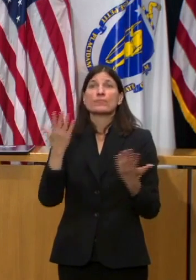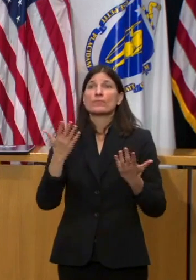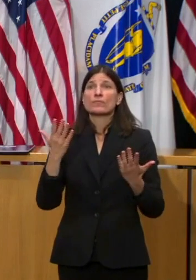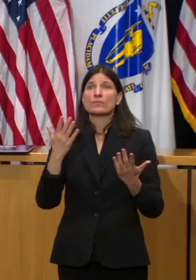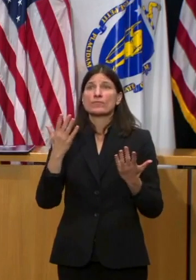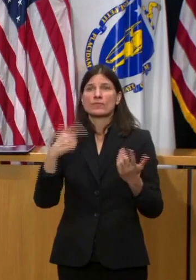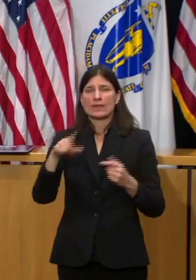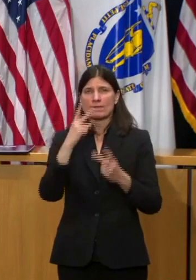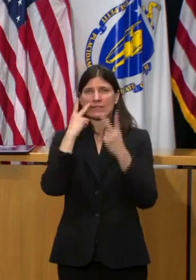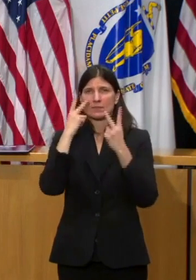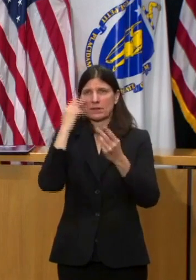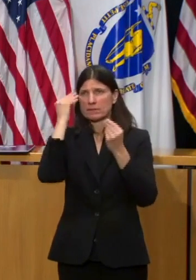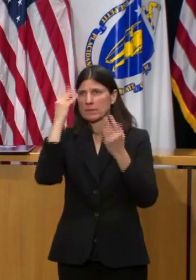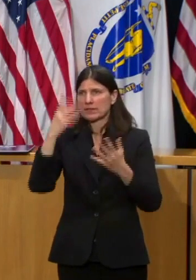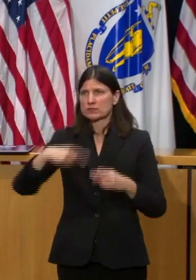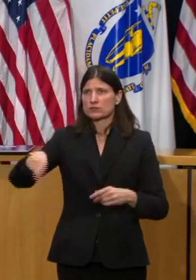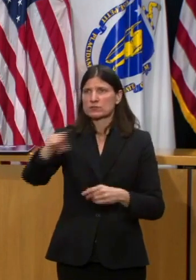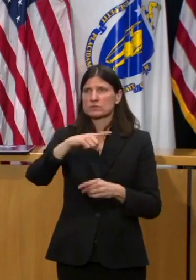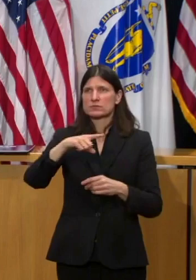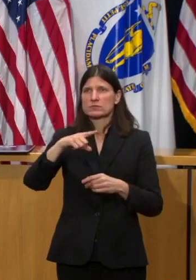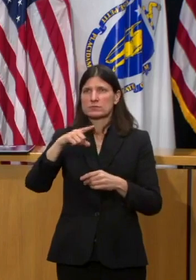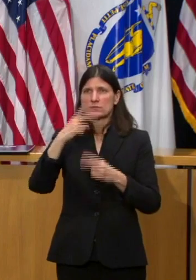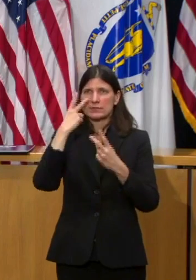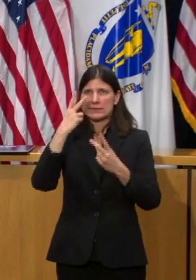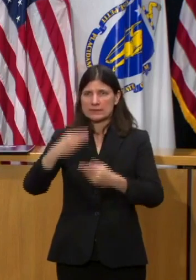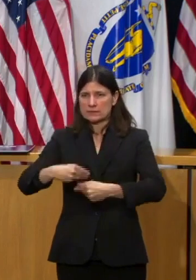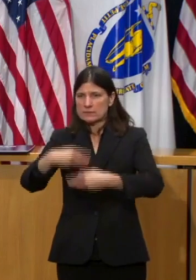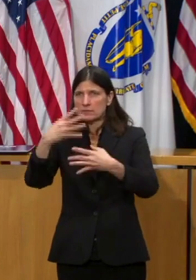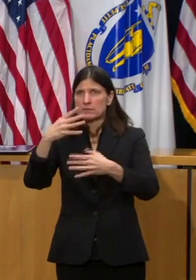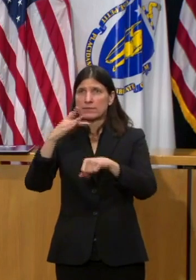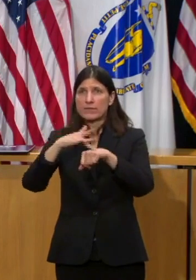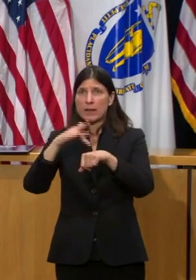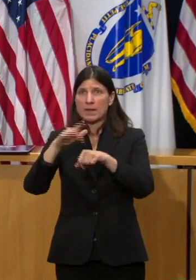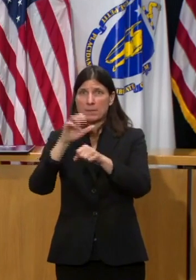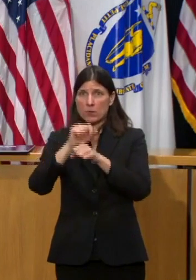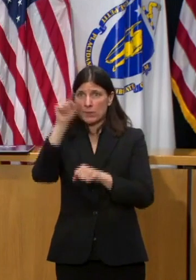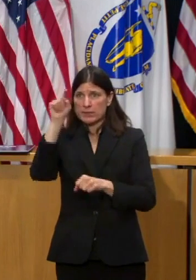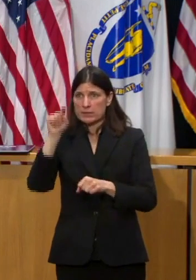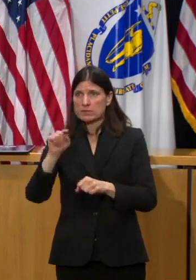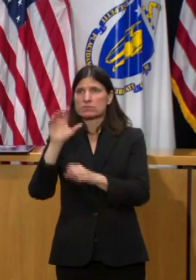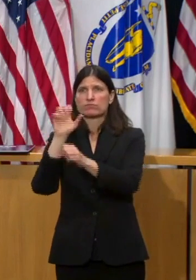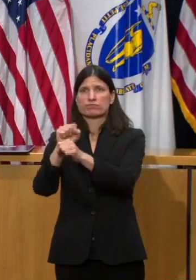congressional delegation urge the Biden administration to give states